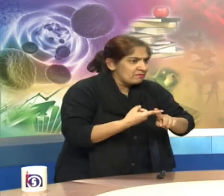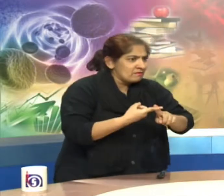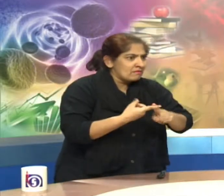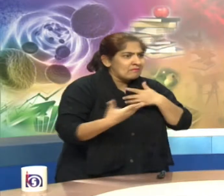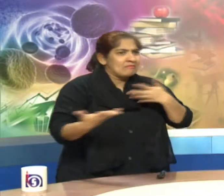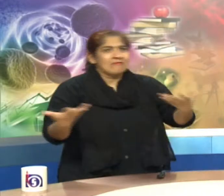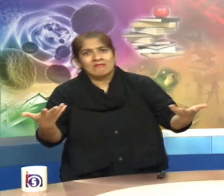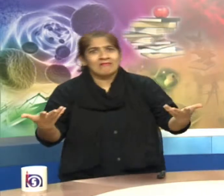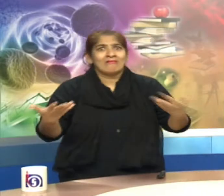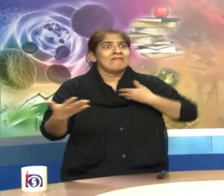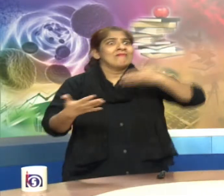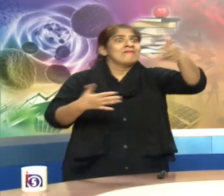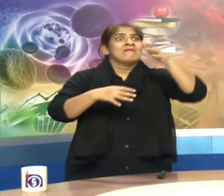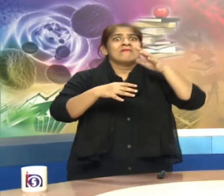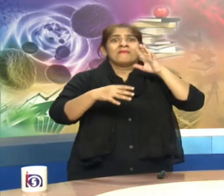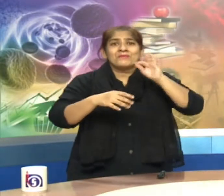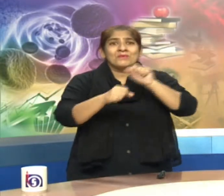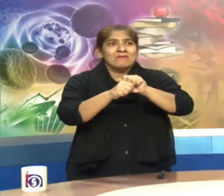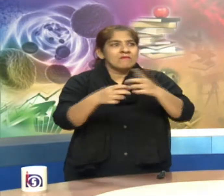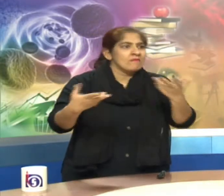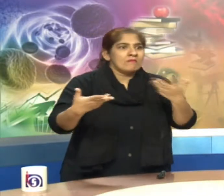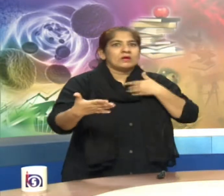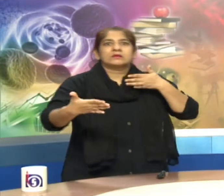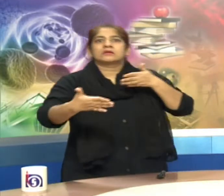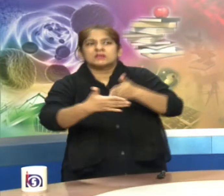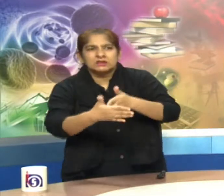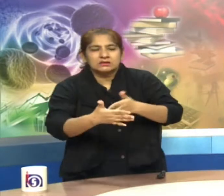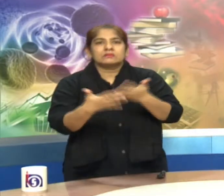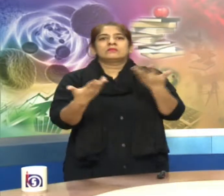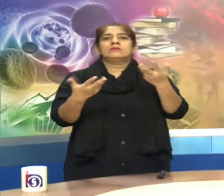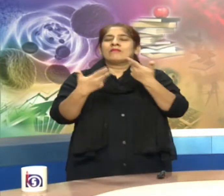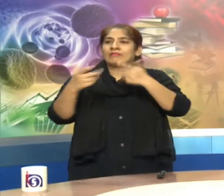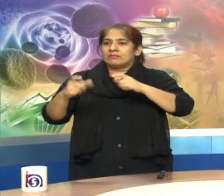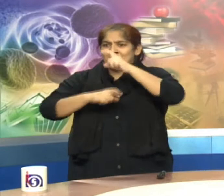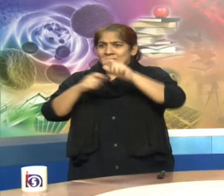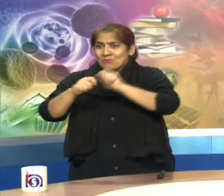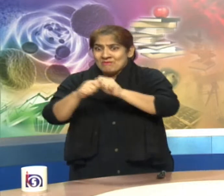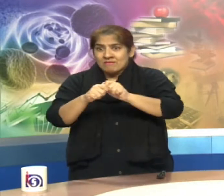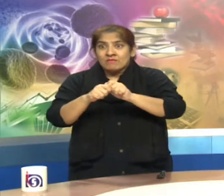When we plan something and sometimes there is sudden changes or sudden obstructions,